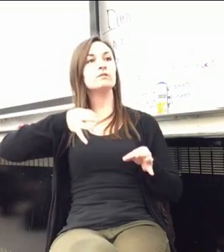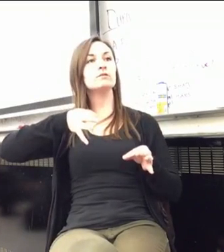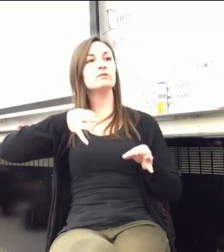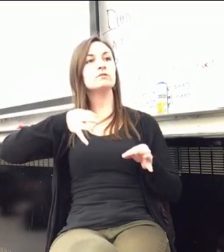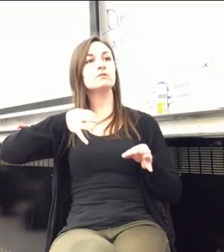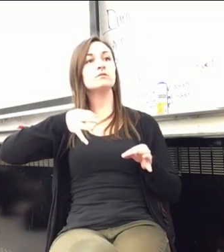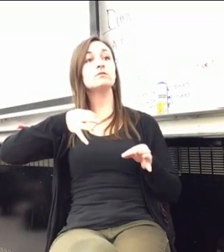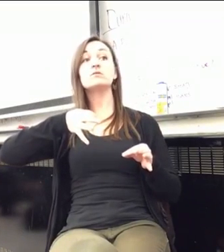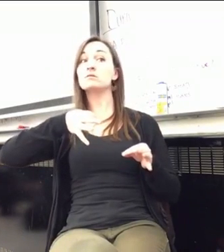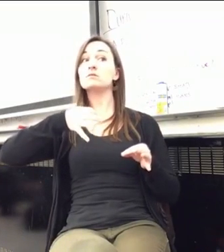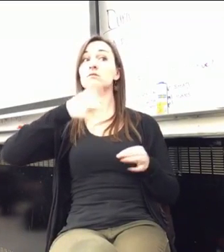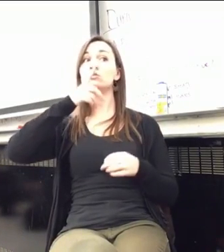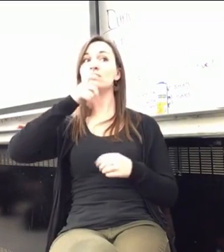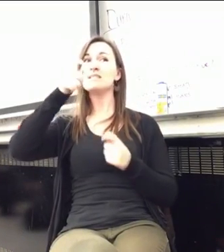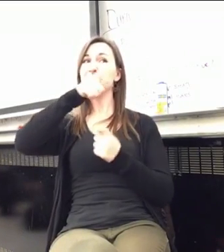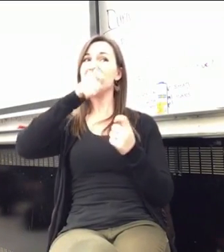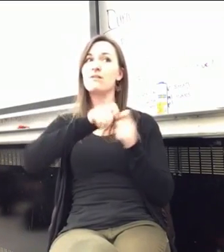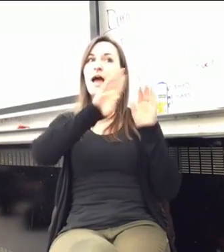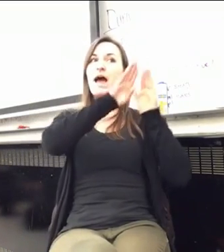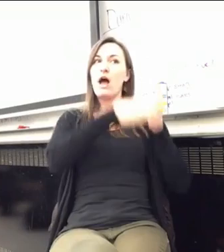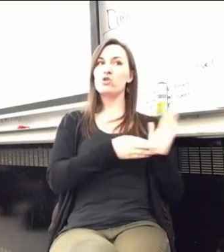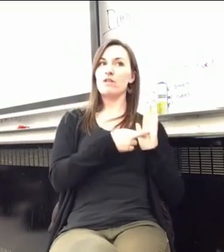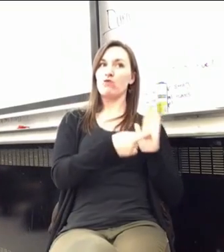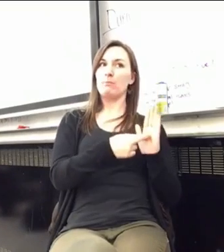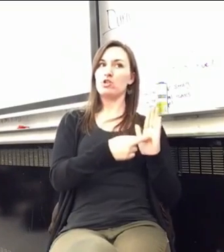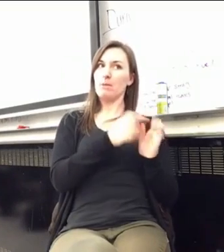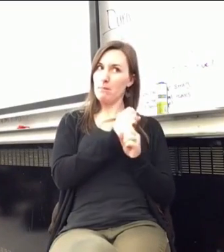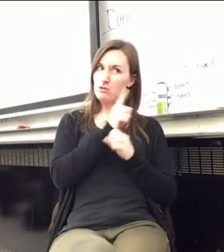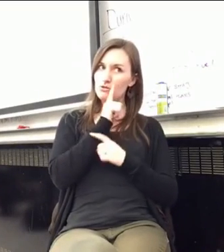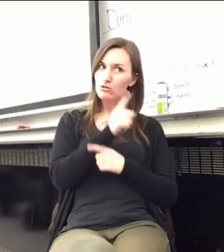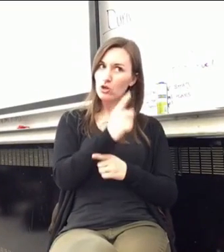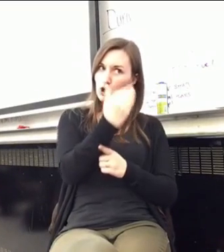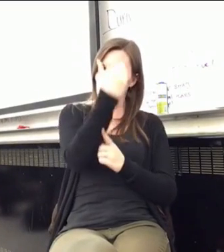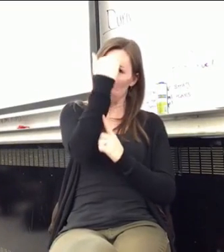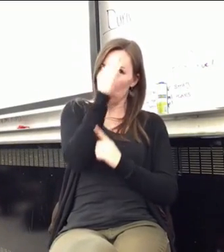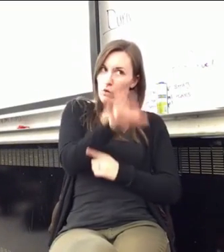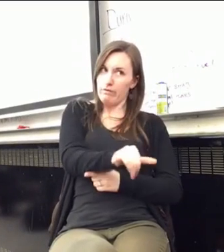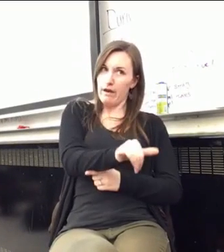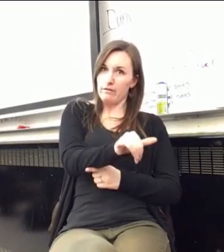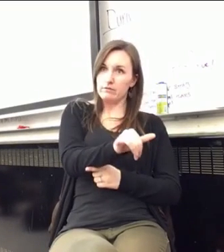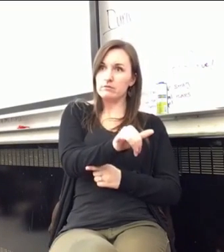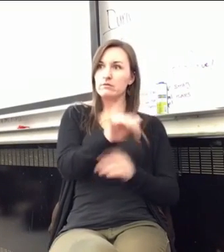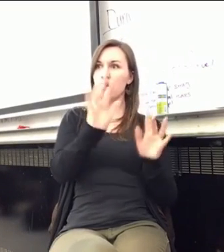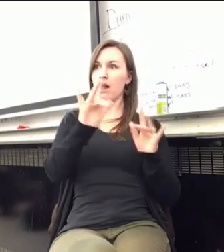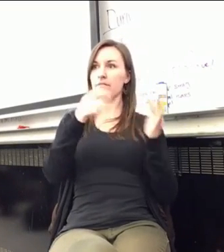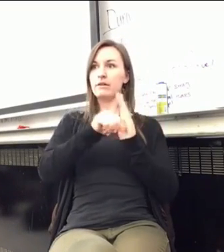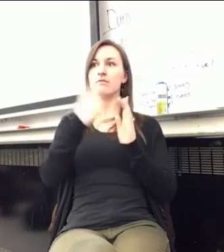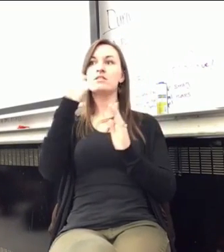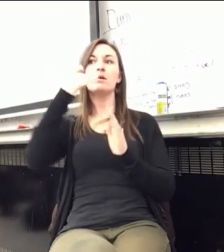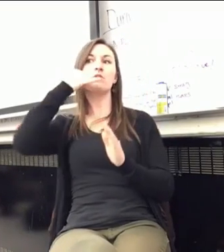House of Representatives. Specifically the House of Representatives. Make sure you know that. So if you will highlight on there,